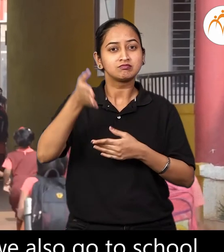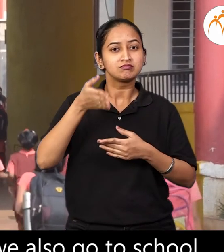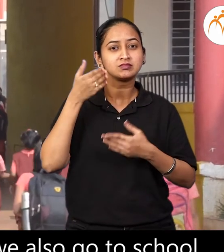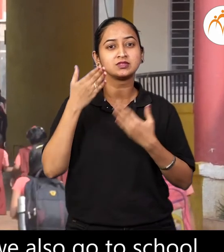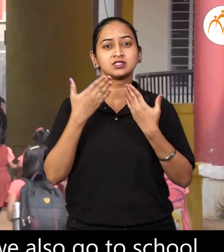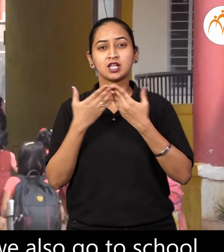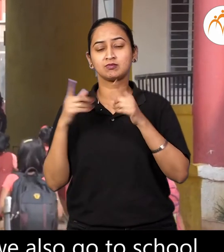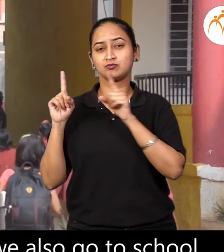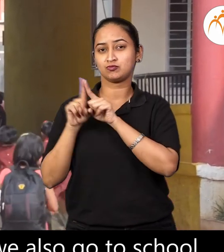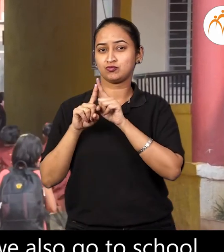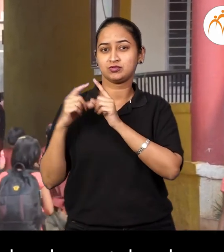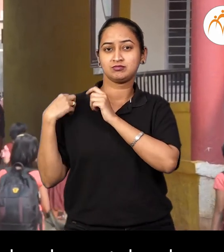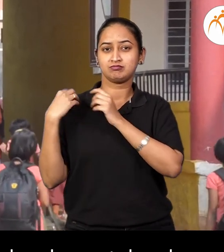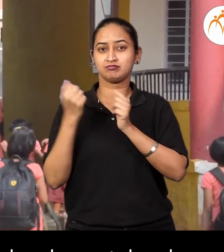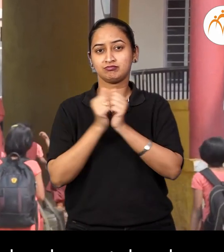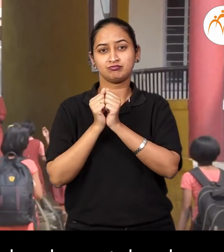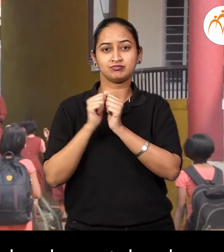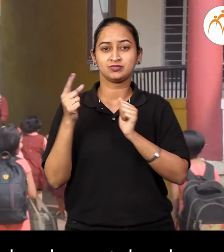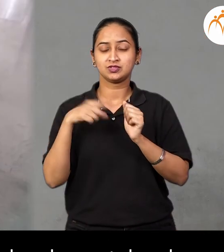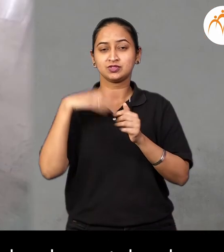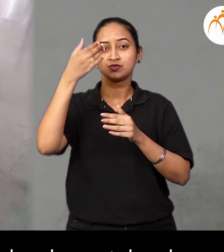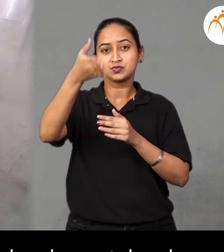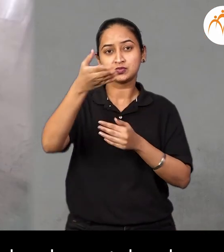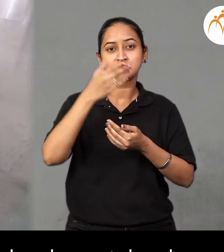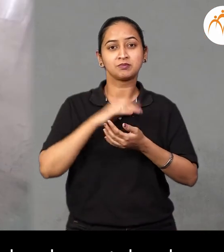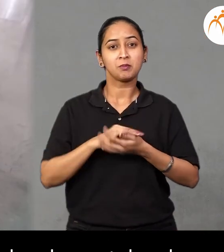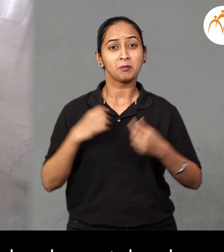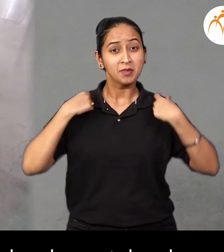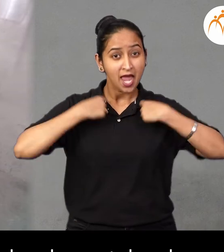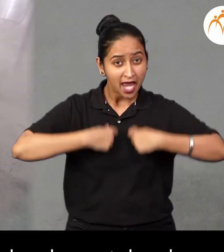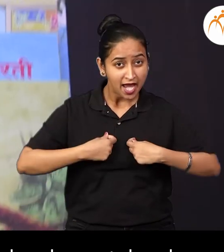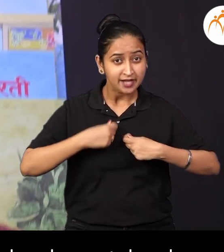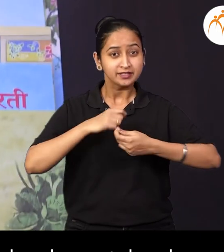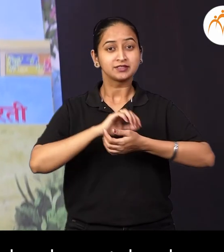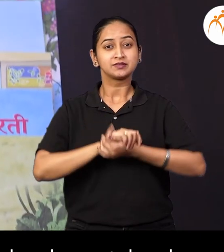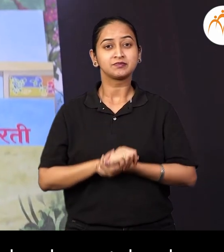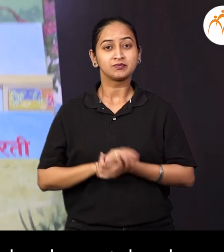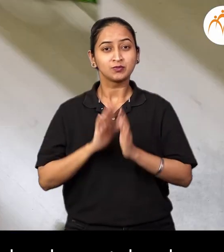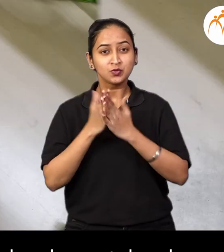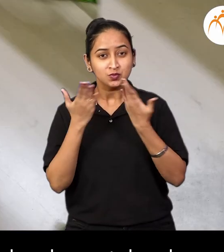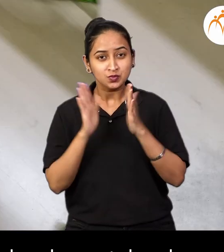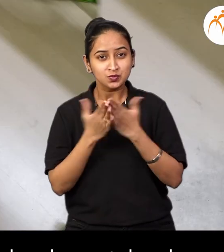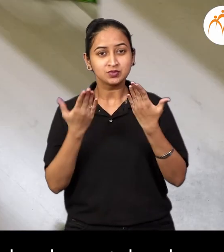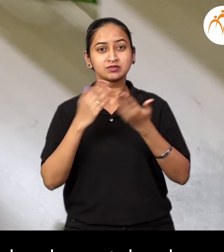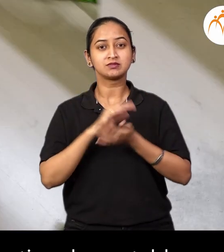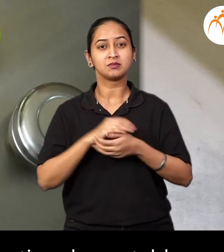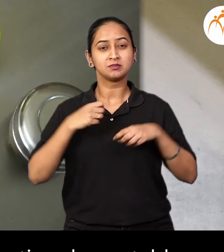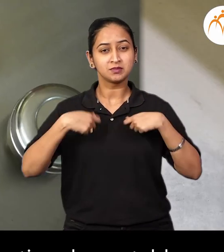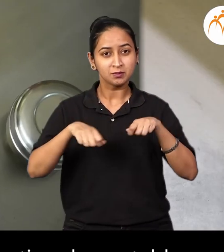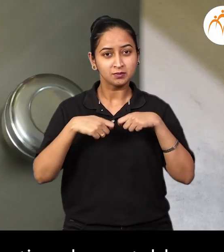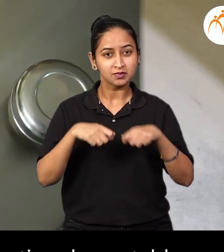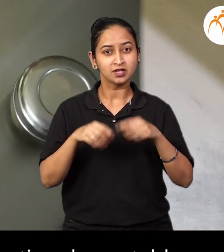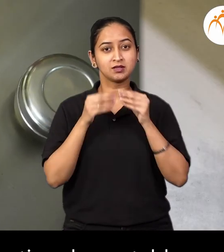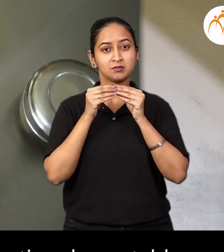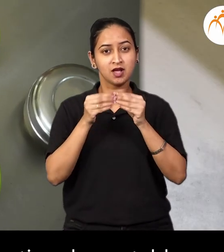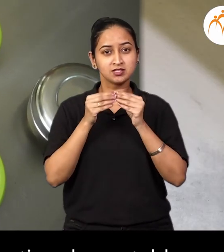school everyday. We take a school bag, books, notebooks, a